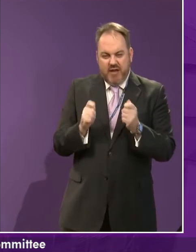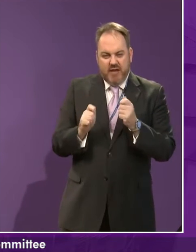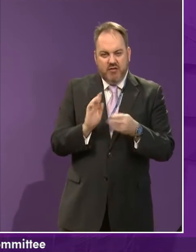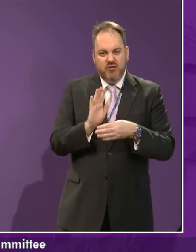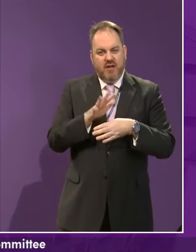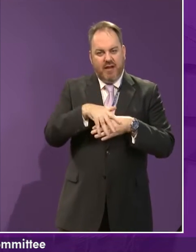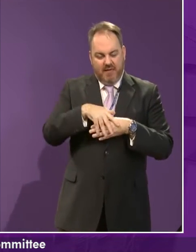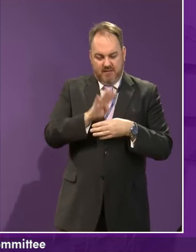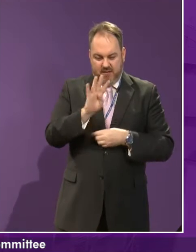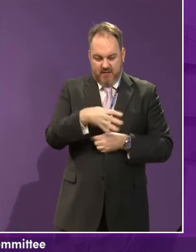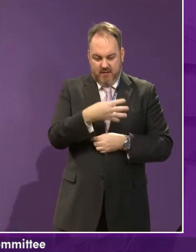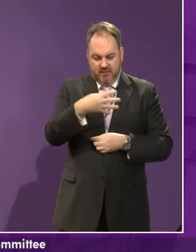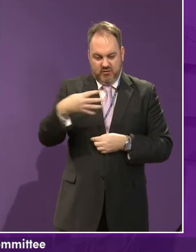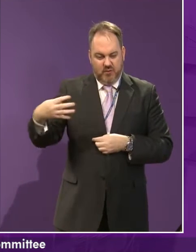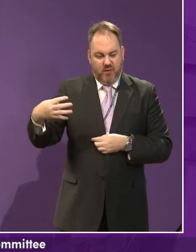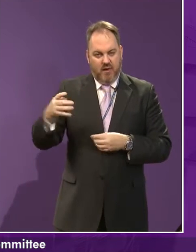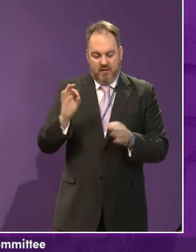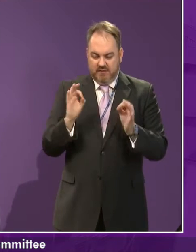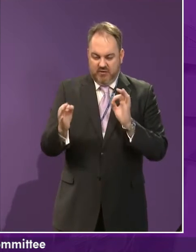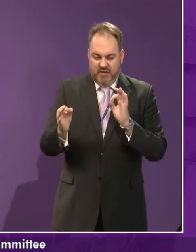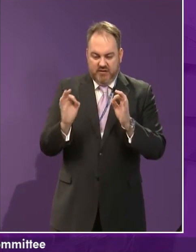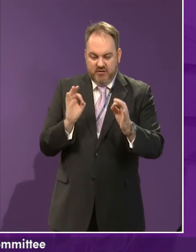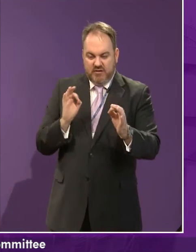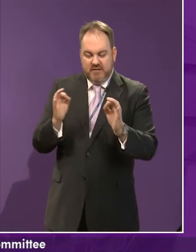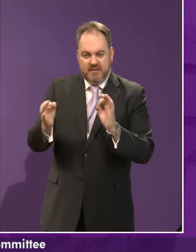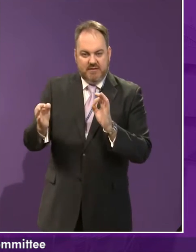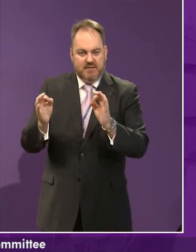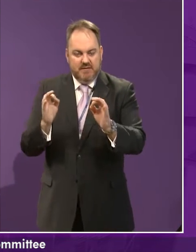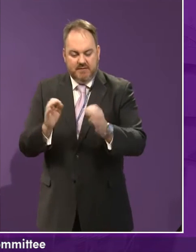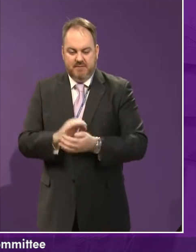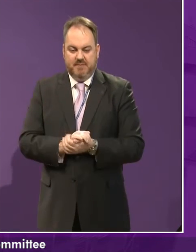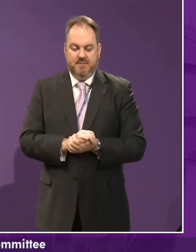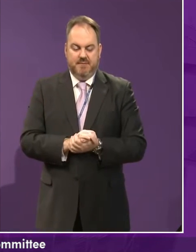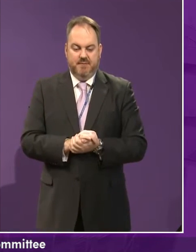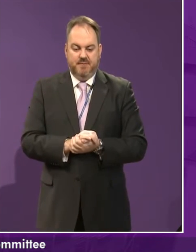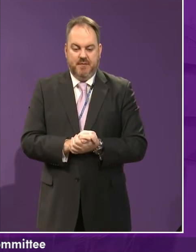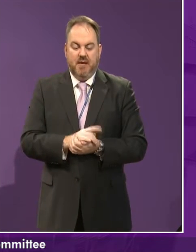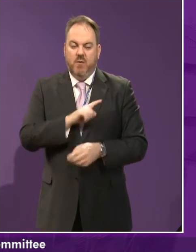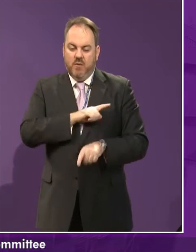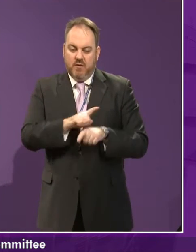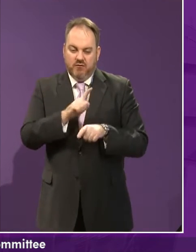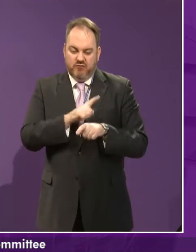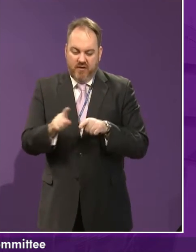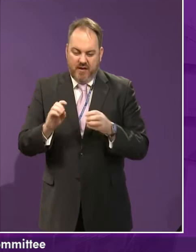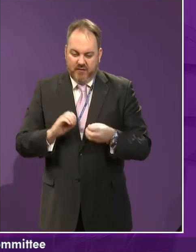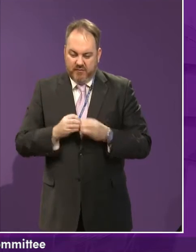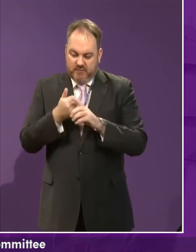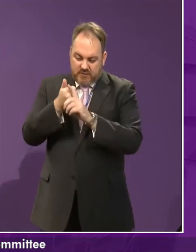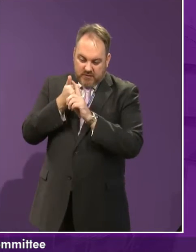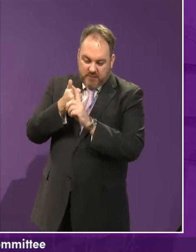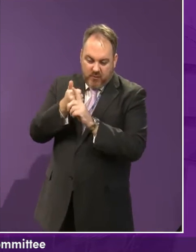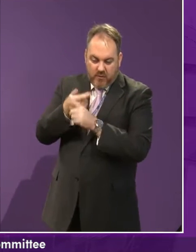the set assessment diets for students.